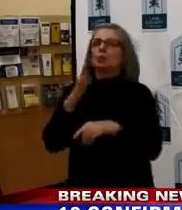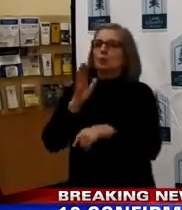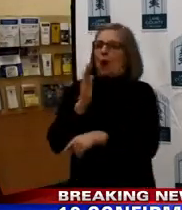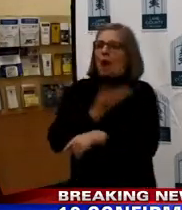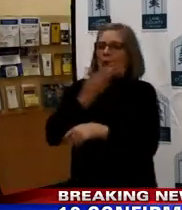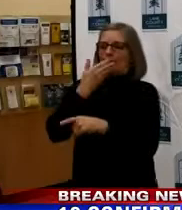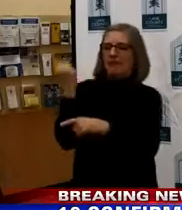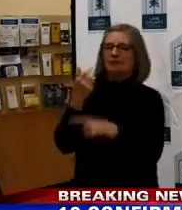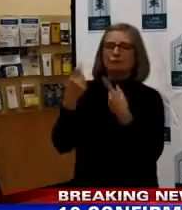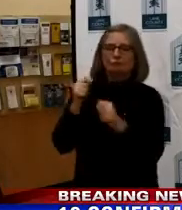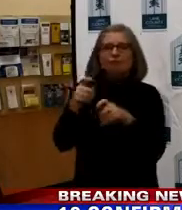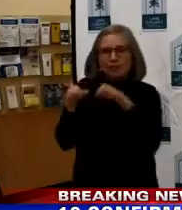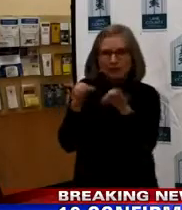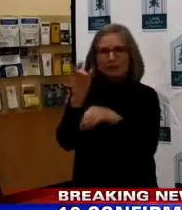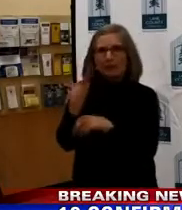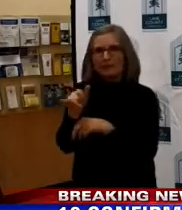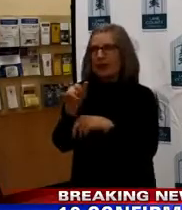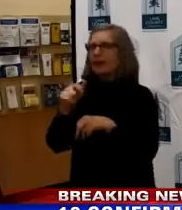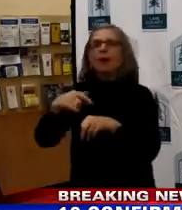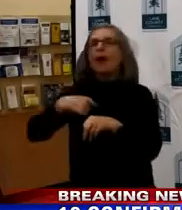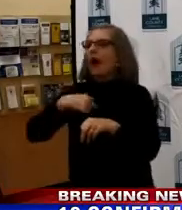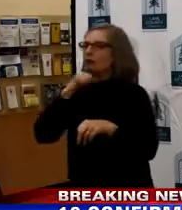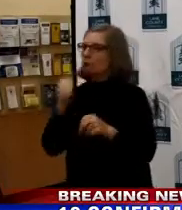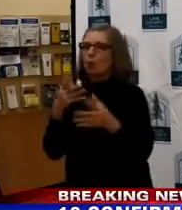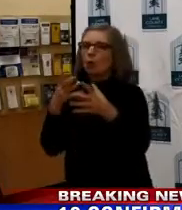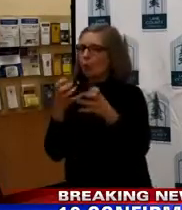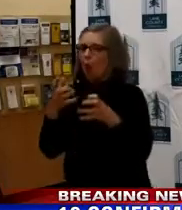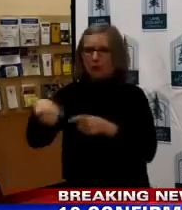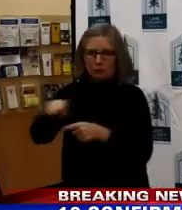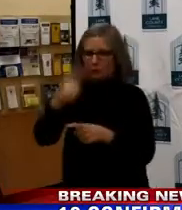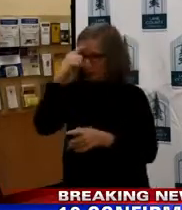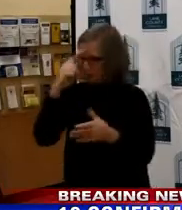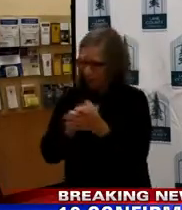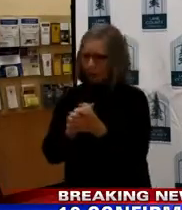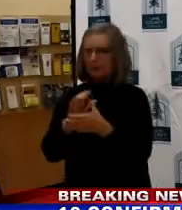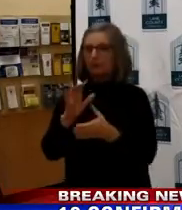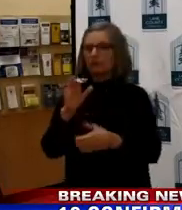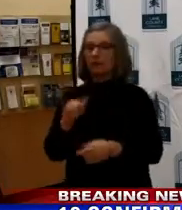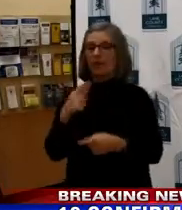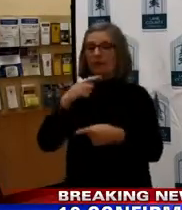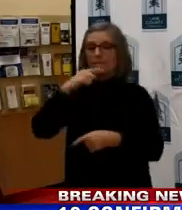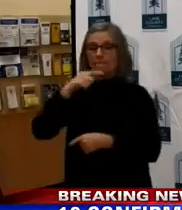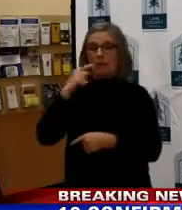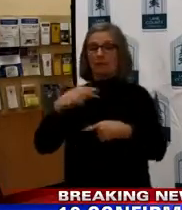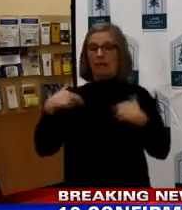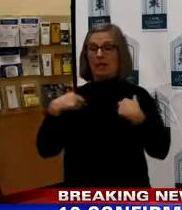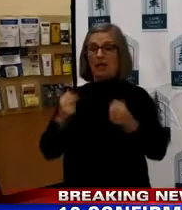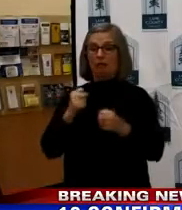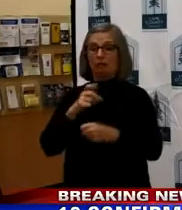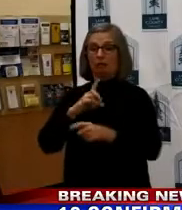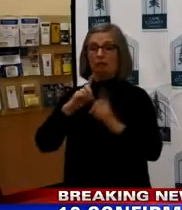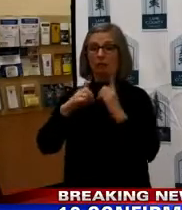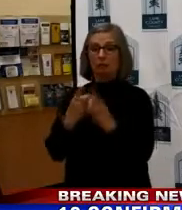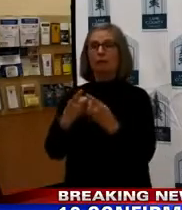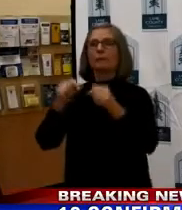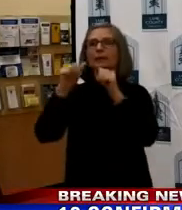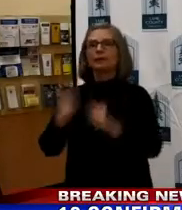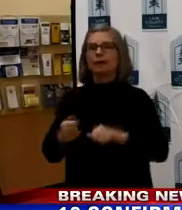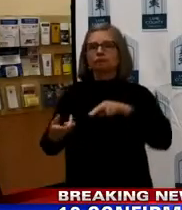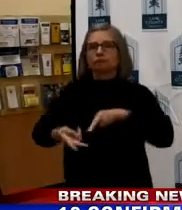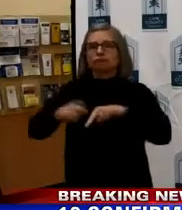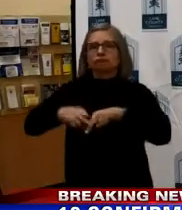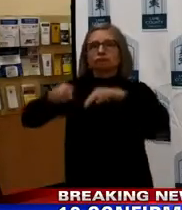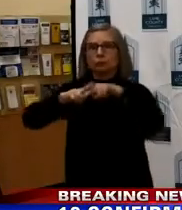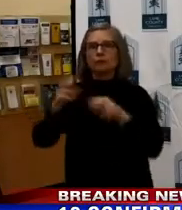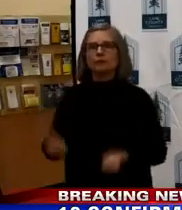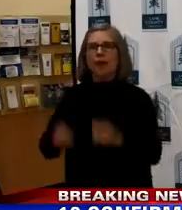public health can somehow ramp up testing by ourselves. This is a community-wide effort, and certainly we're trying to do our part. We're